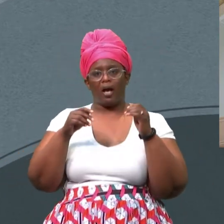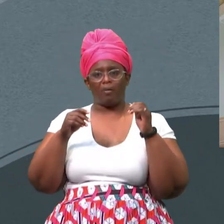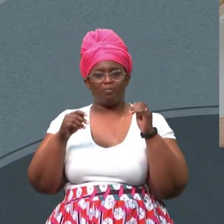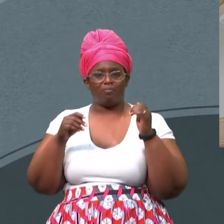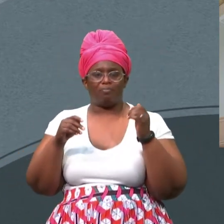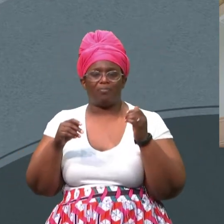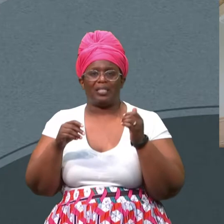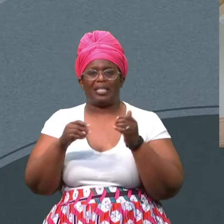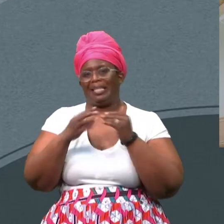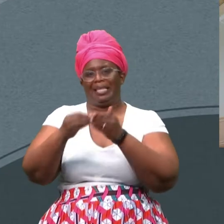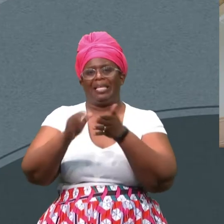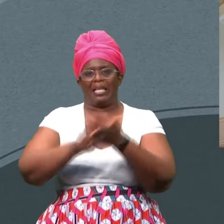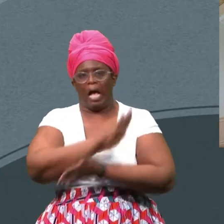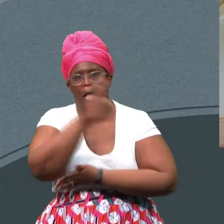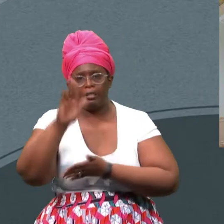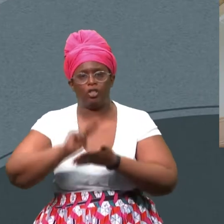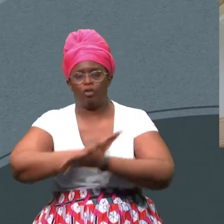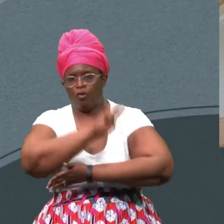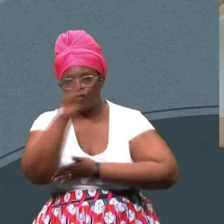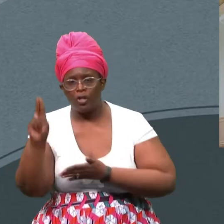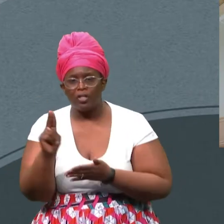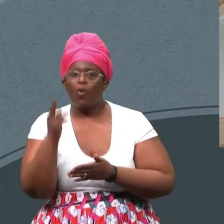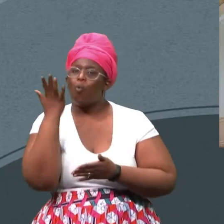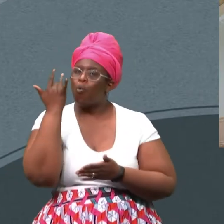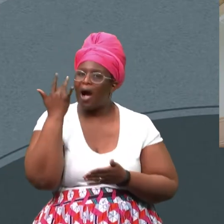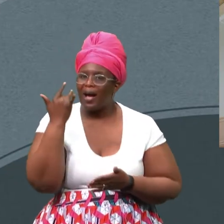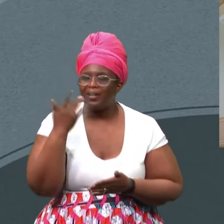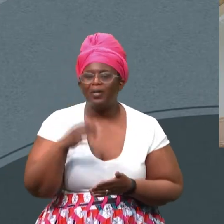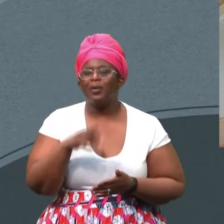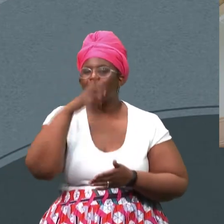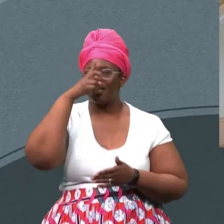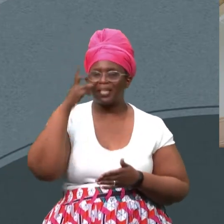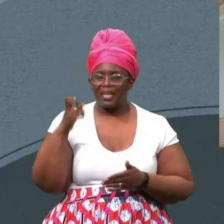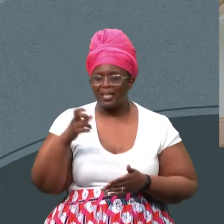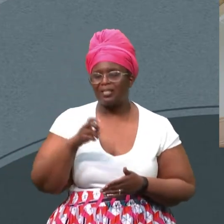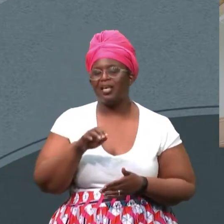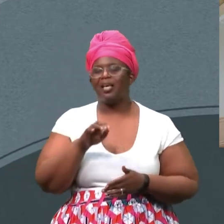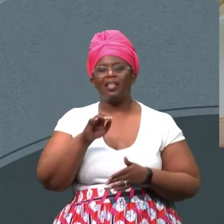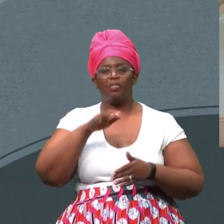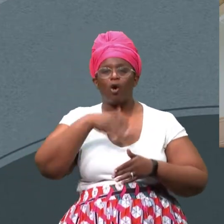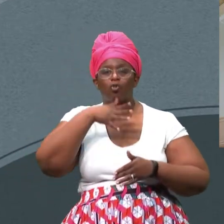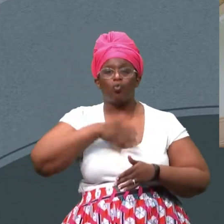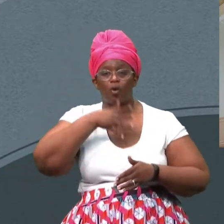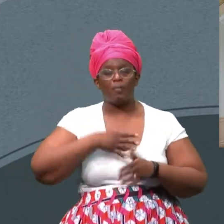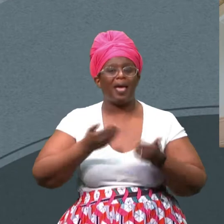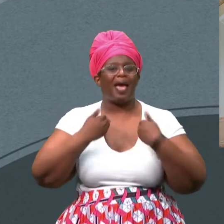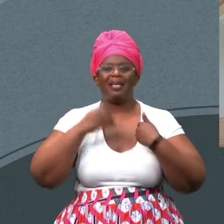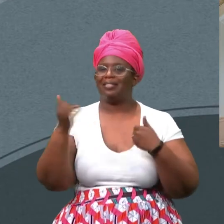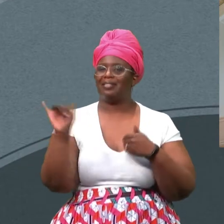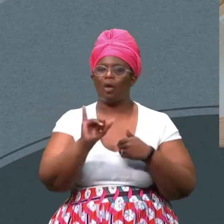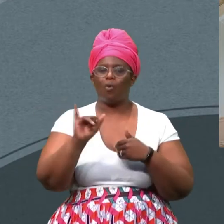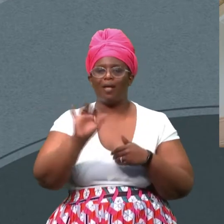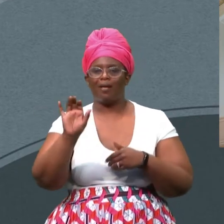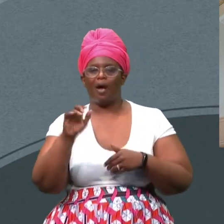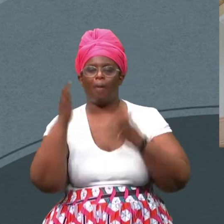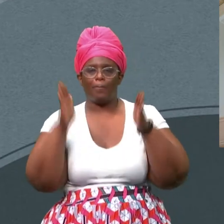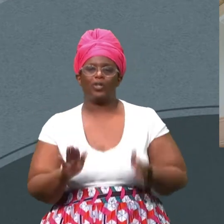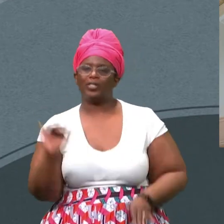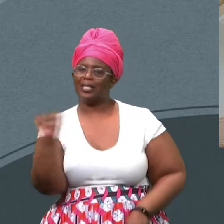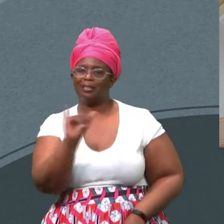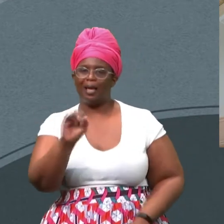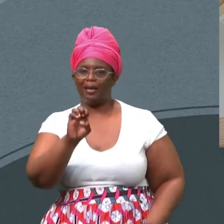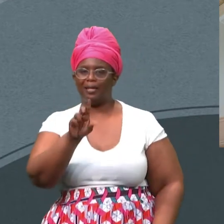God blessed her to have an Elizabeth. Your Elizabeth may have been your mama. Your Elizabeth may have been your